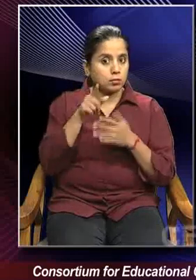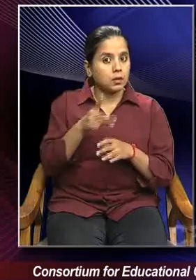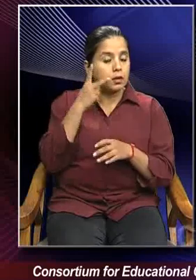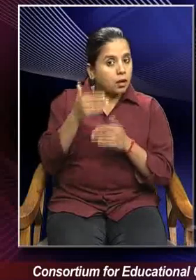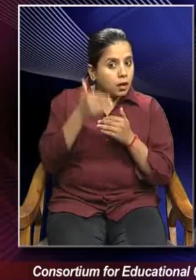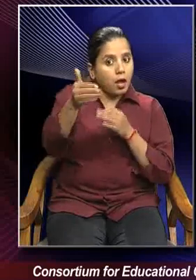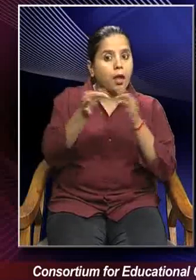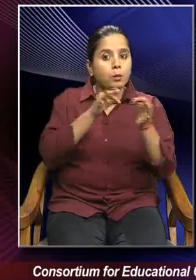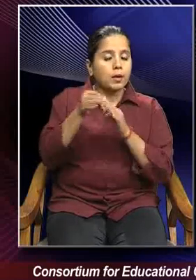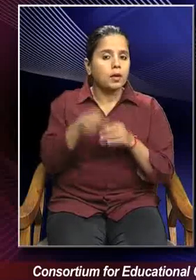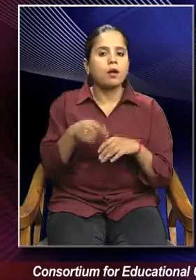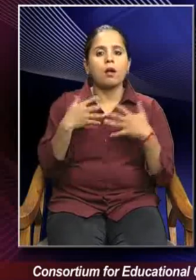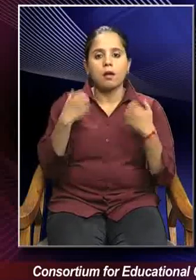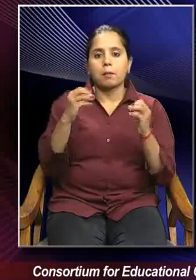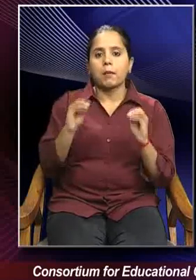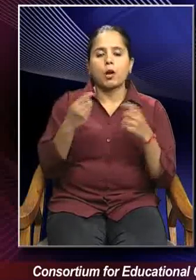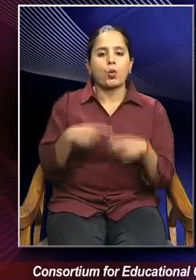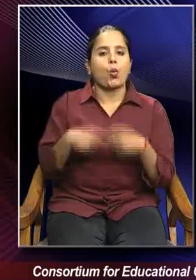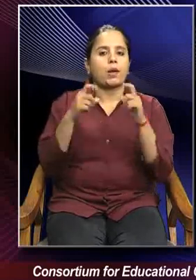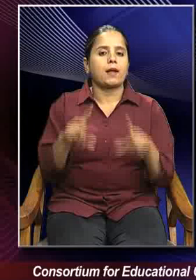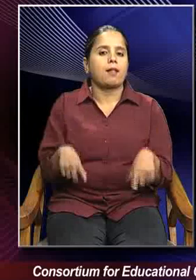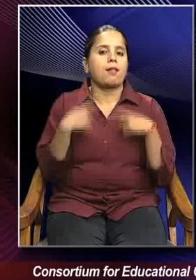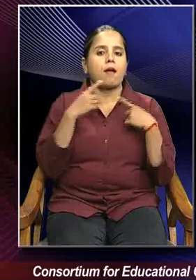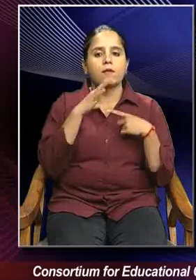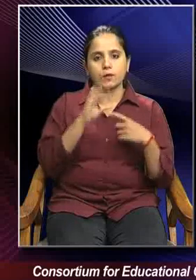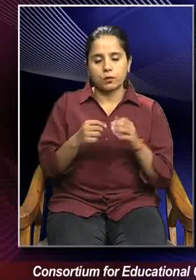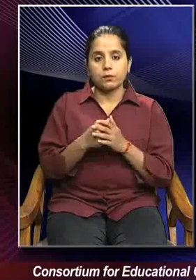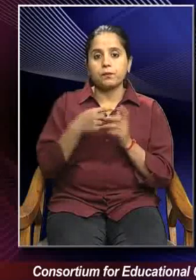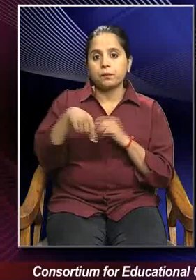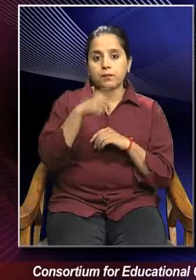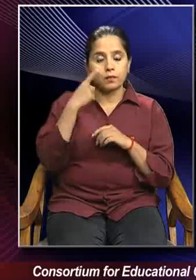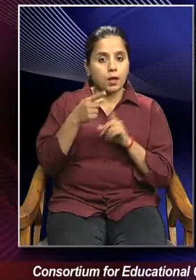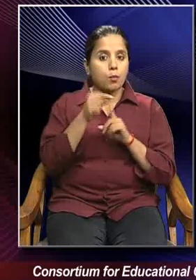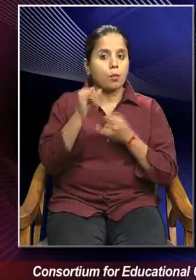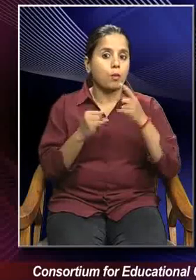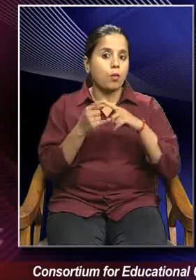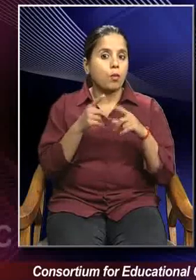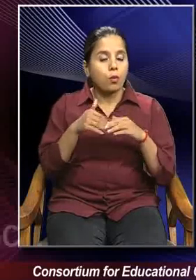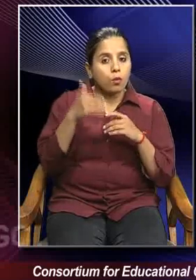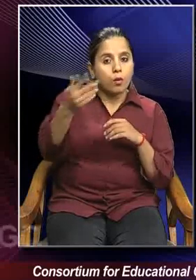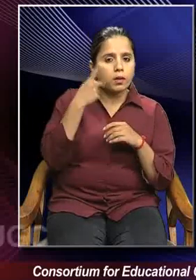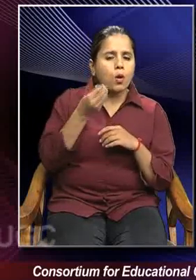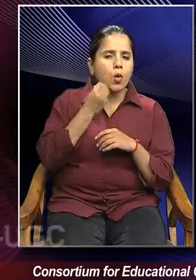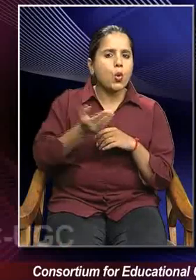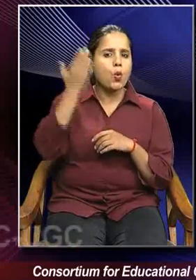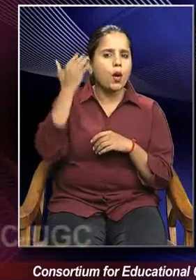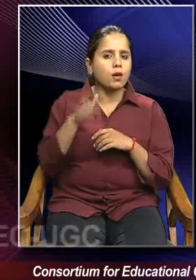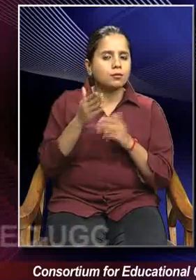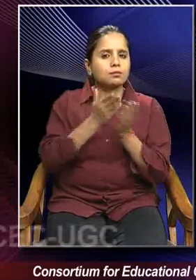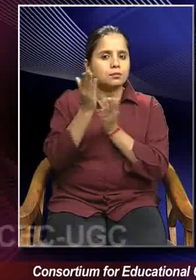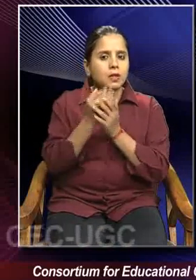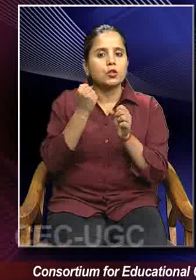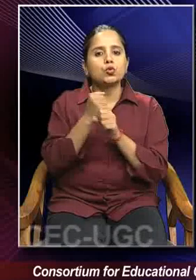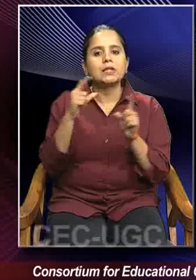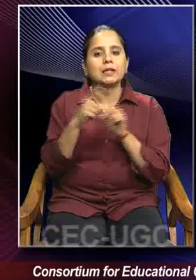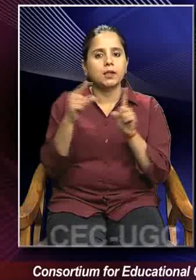entails the well-being and the quality of life as opposed to the old methods like